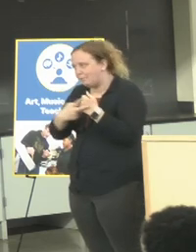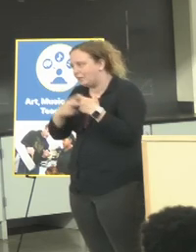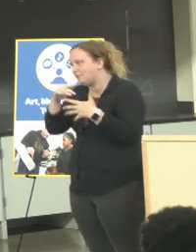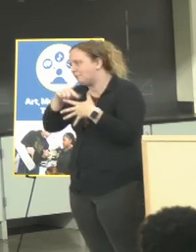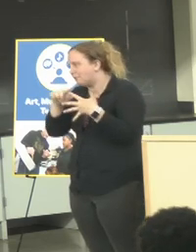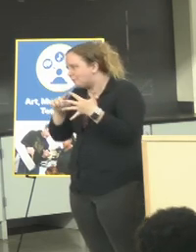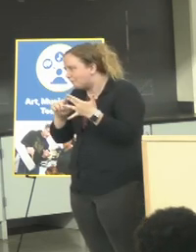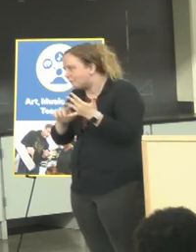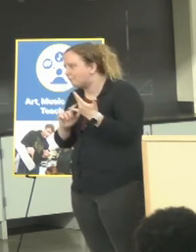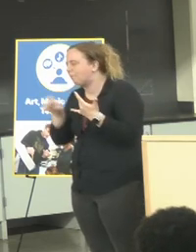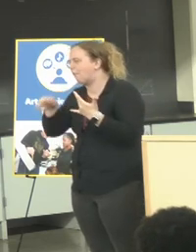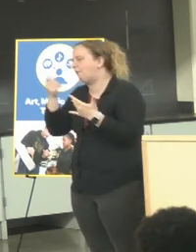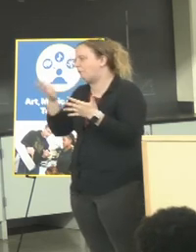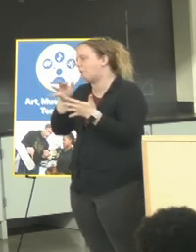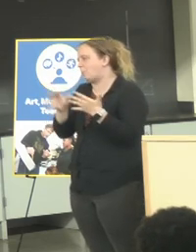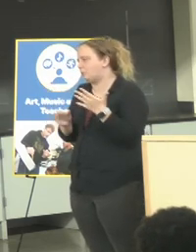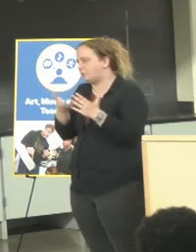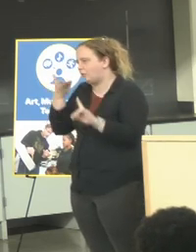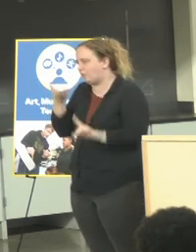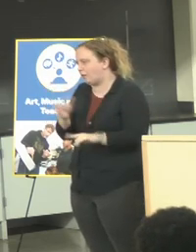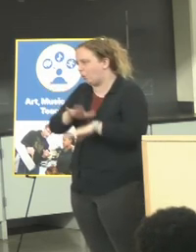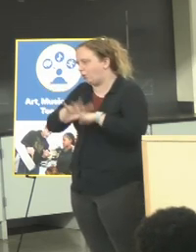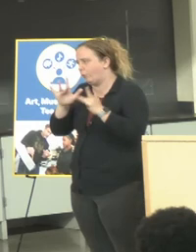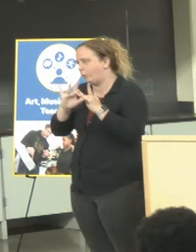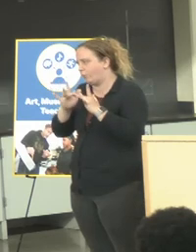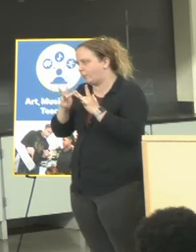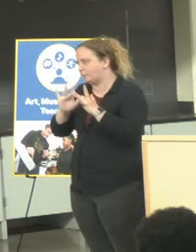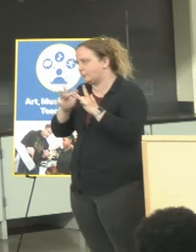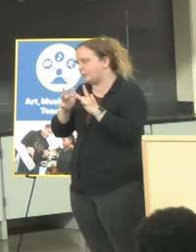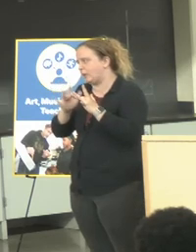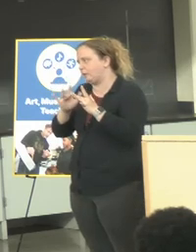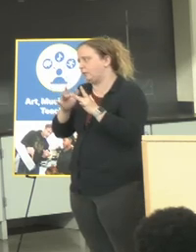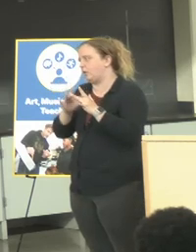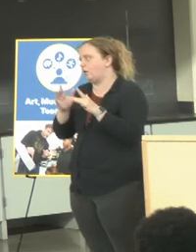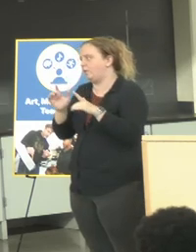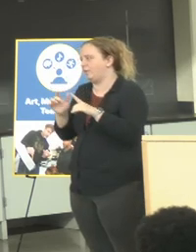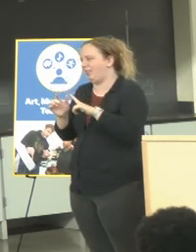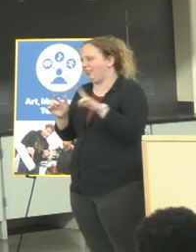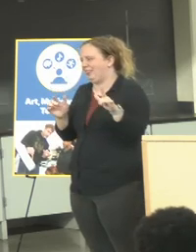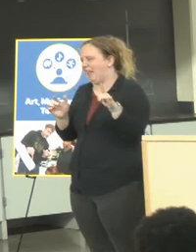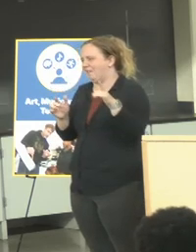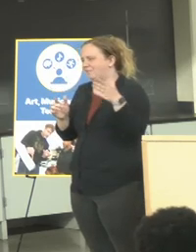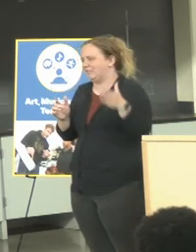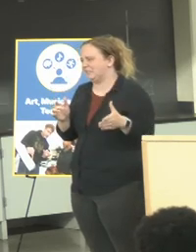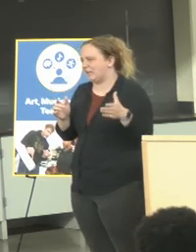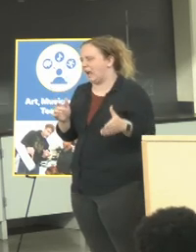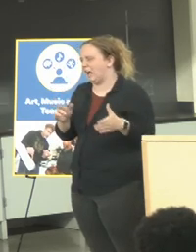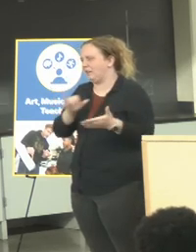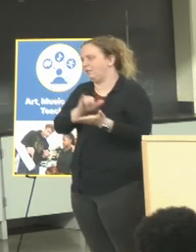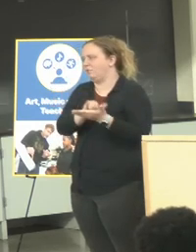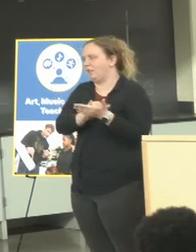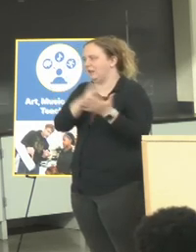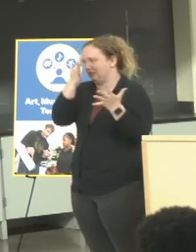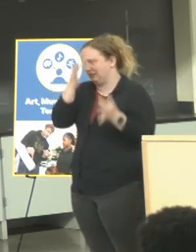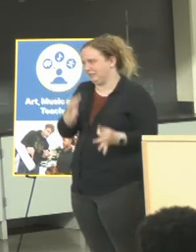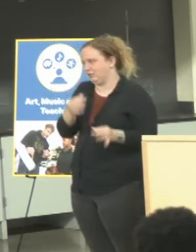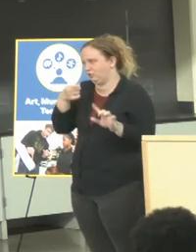some of the things that sort of were the left side of that decision point around class sizes and other